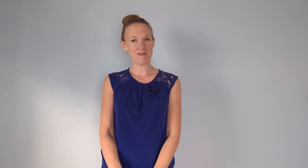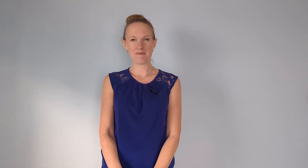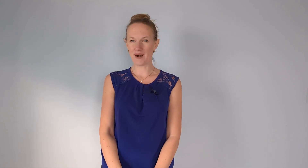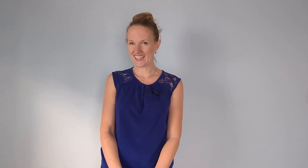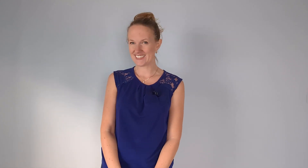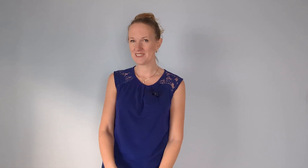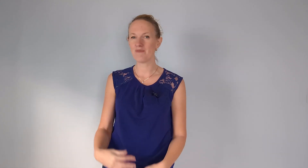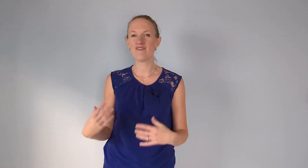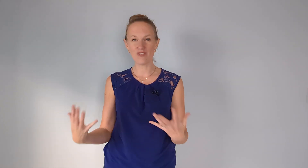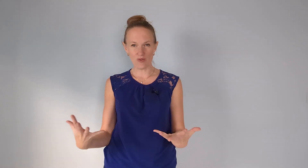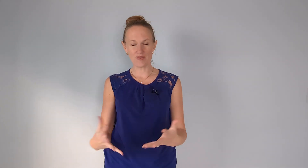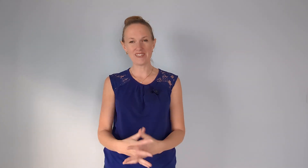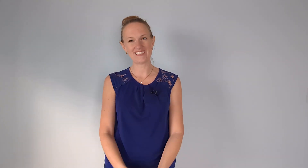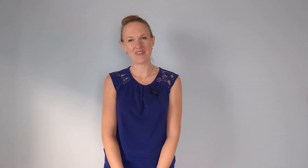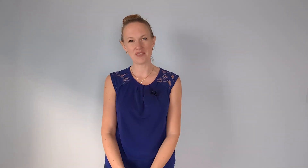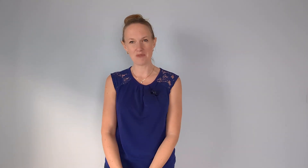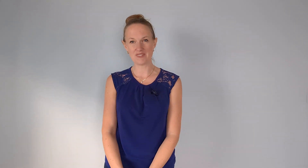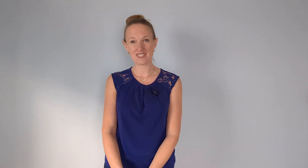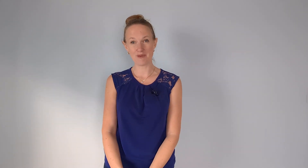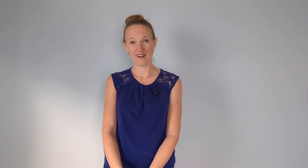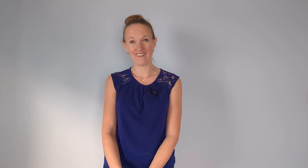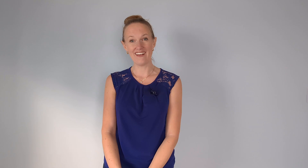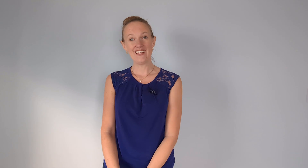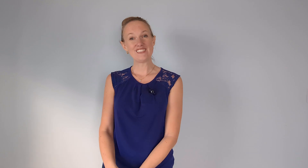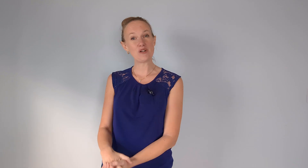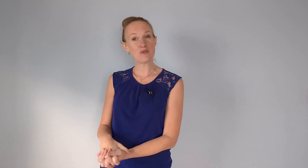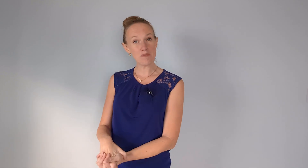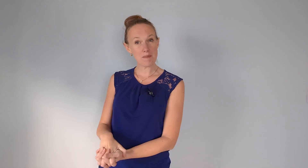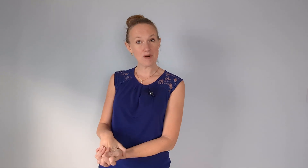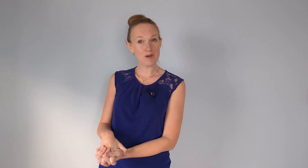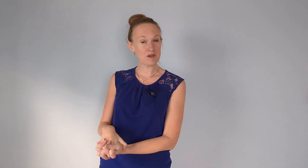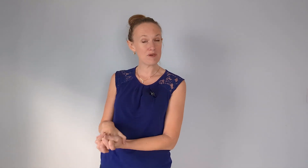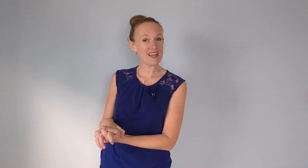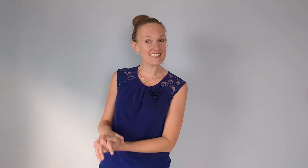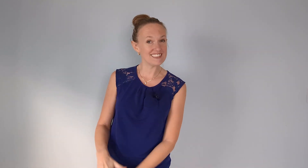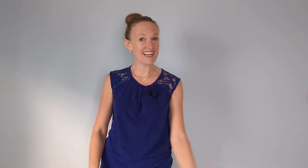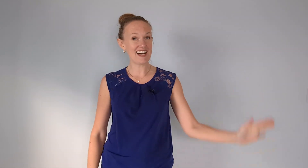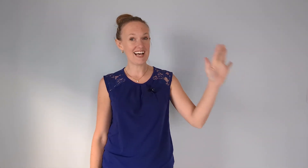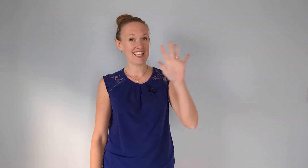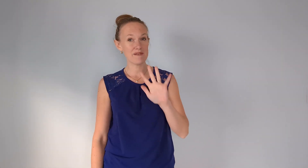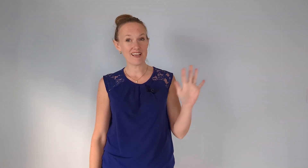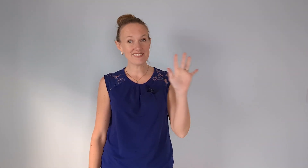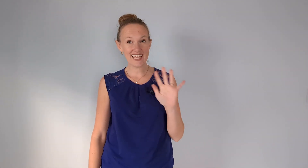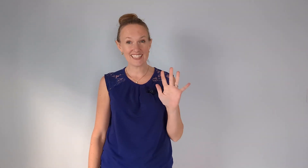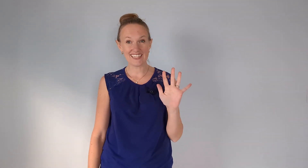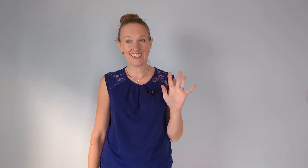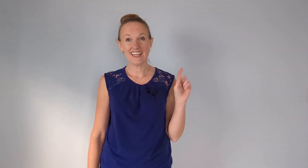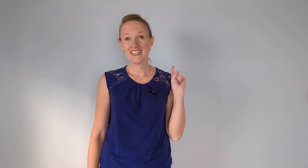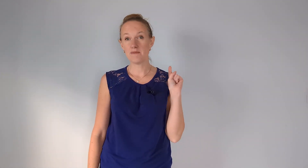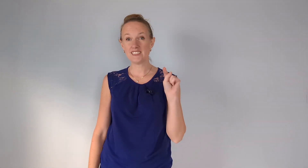and practice before we sign with the music tomorrow. So remember when we practice that I am left-handed. That means if